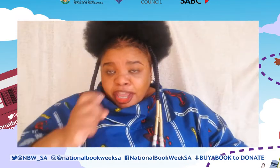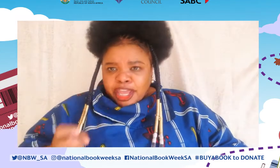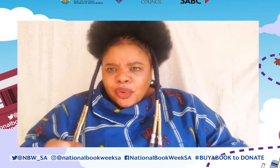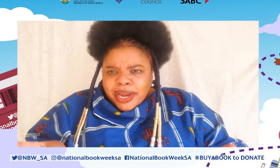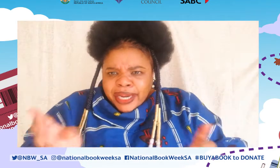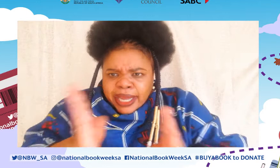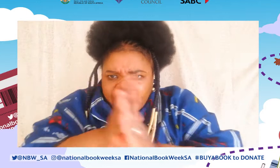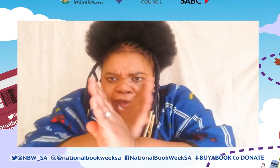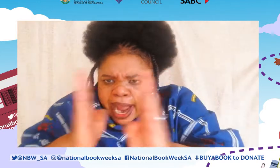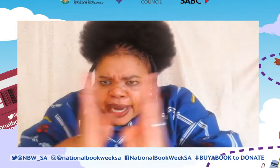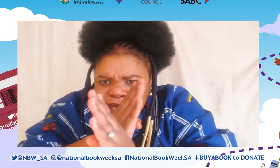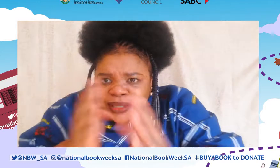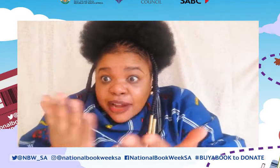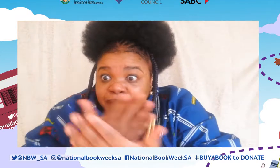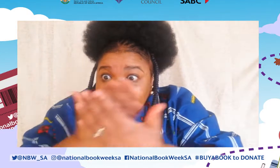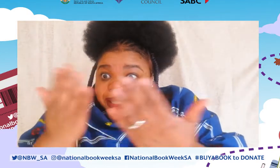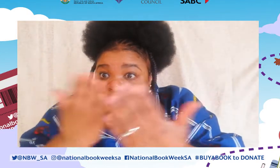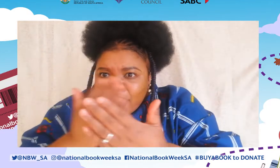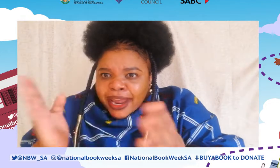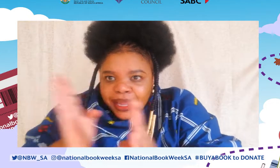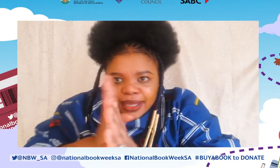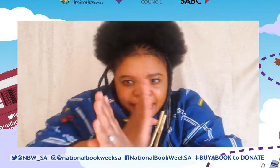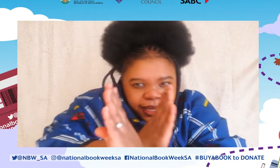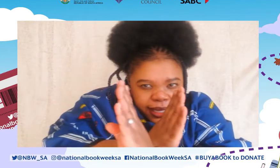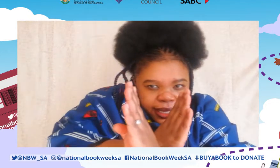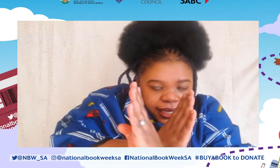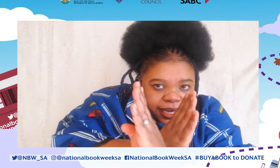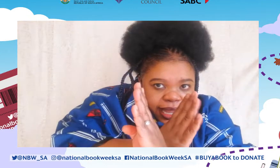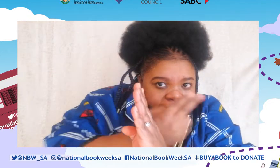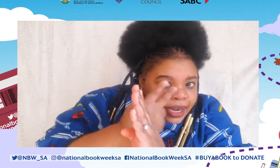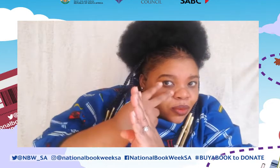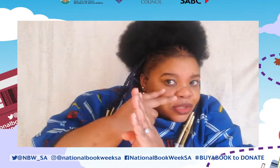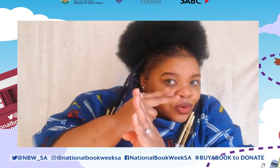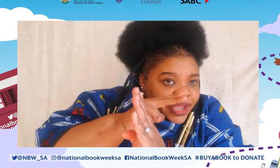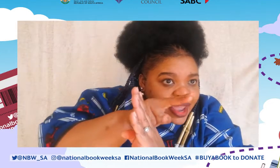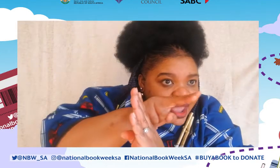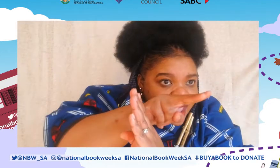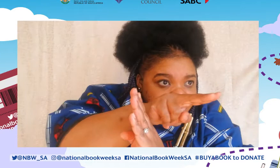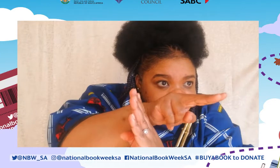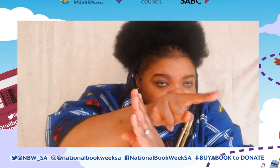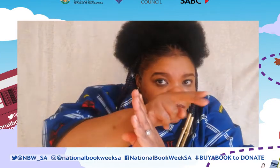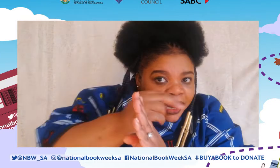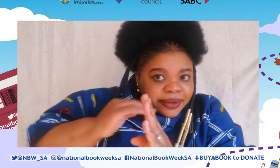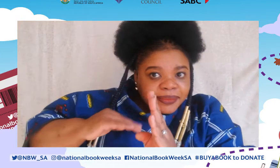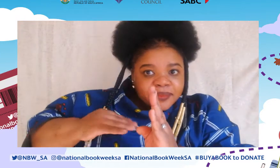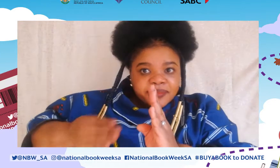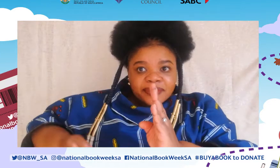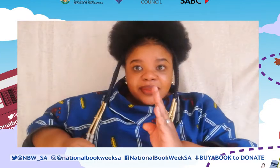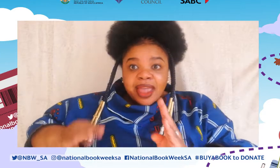boy, he quickly hid himself somewhere. He hid, and he was looking at the